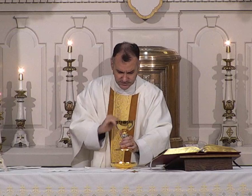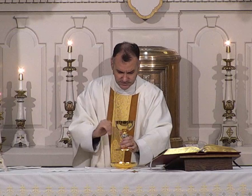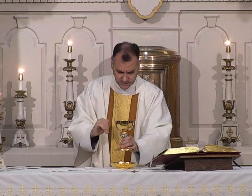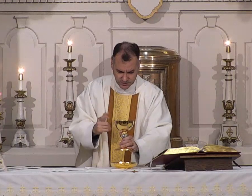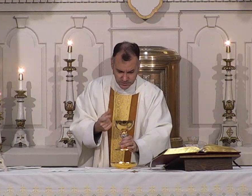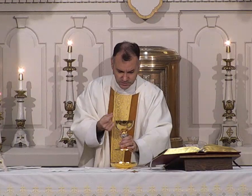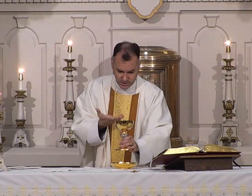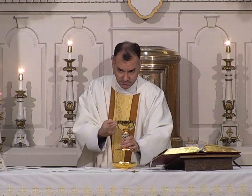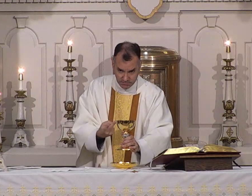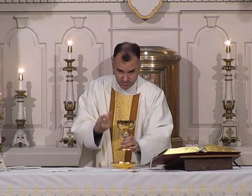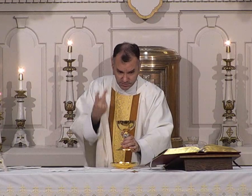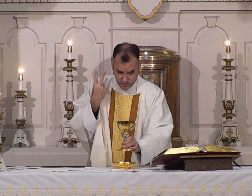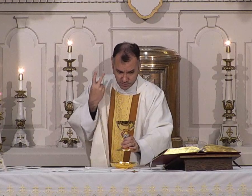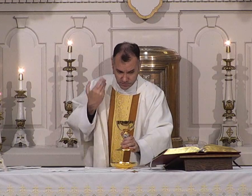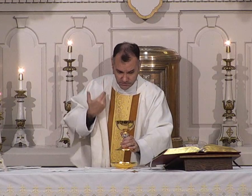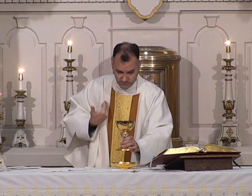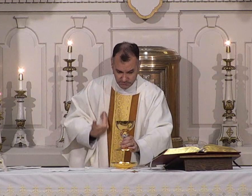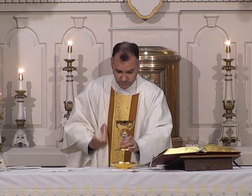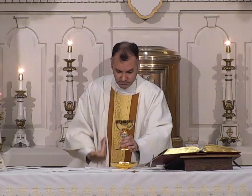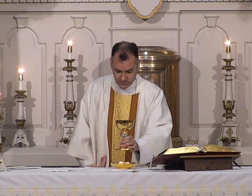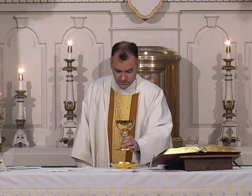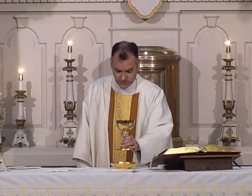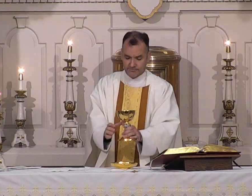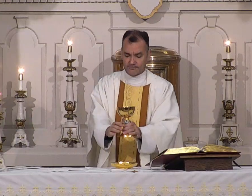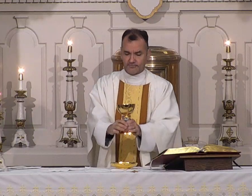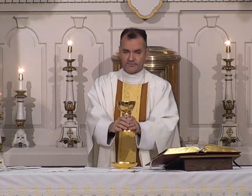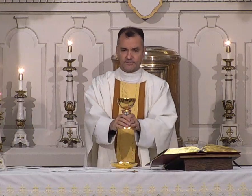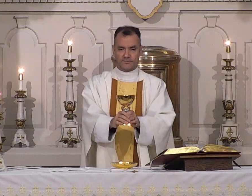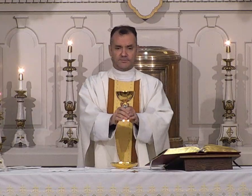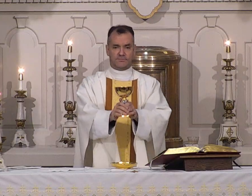this in memory of me.